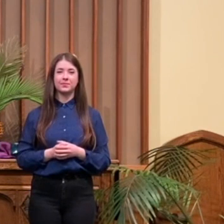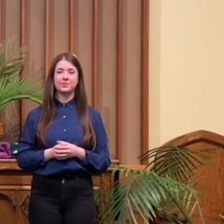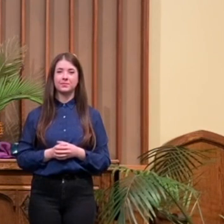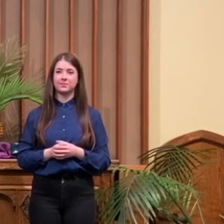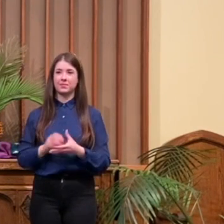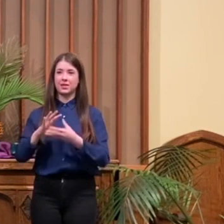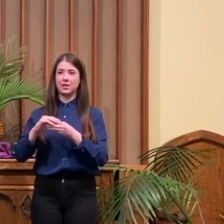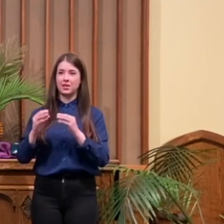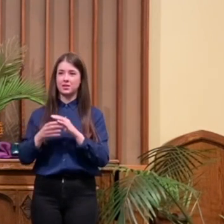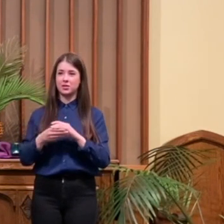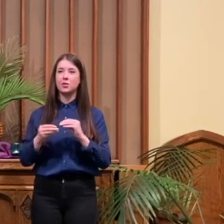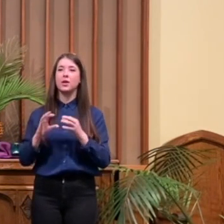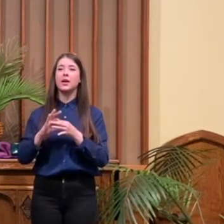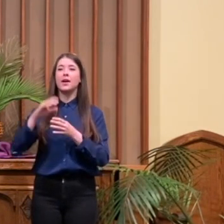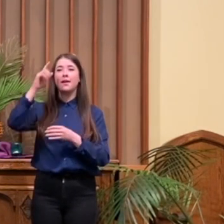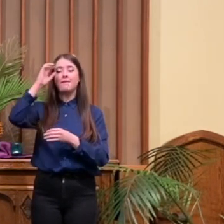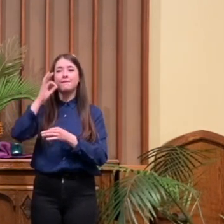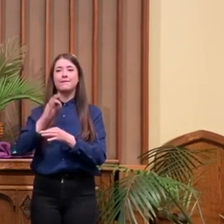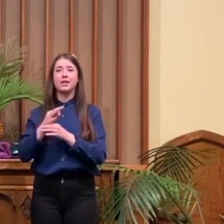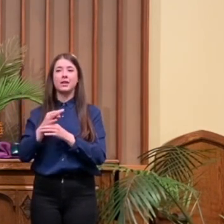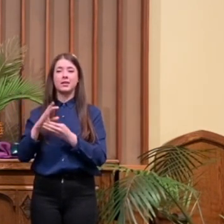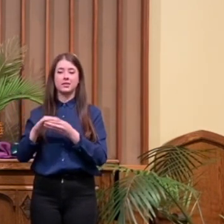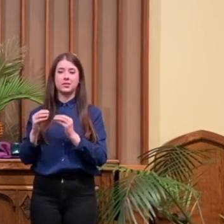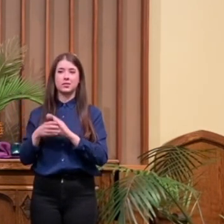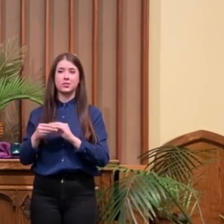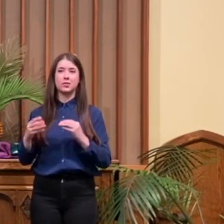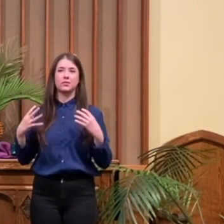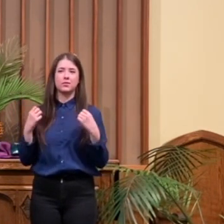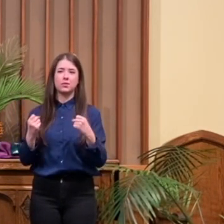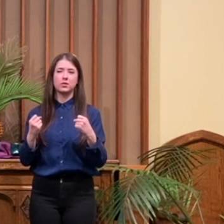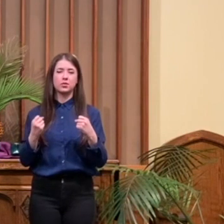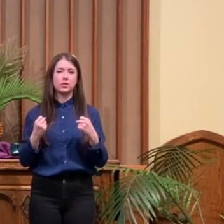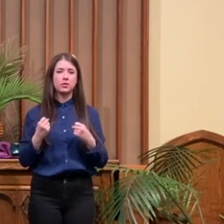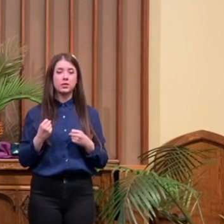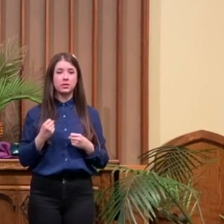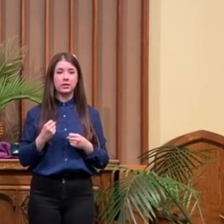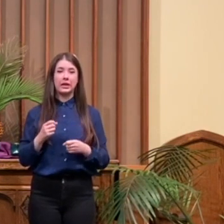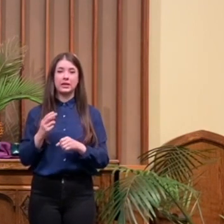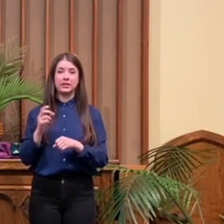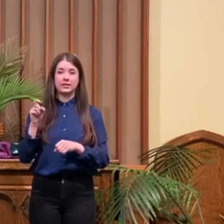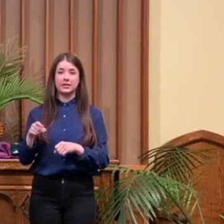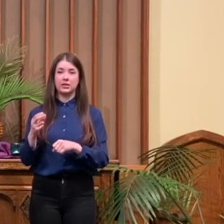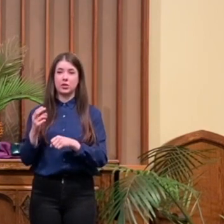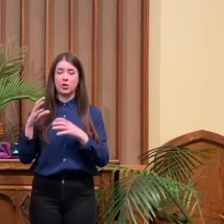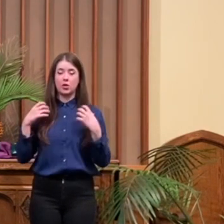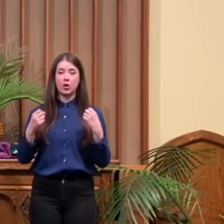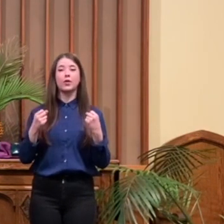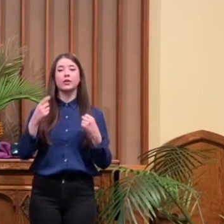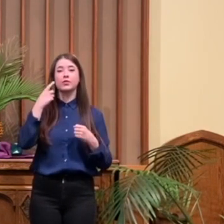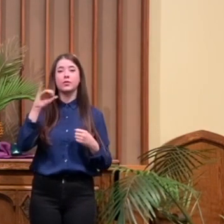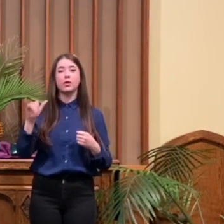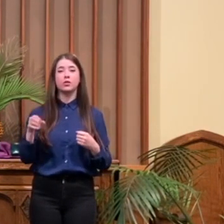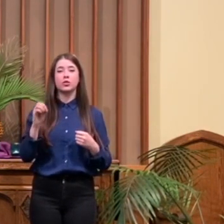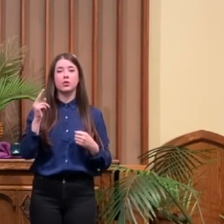The story of faith is a story of courage. It took courage for John the Baptist to